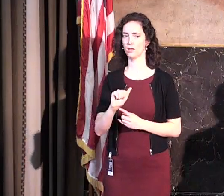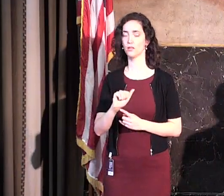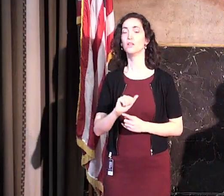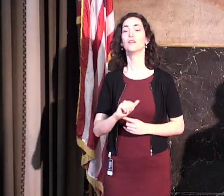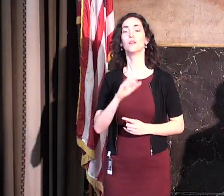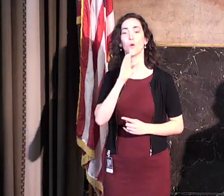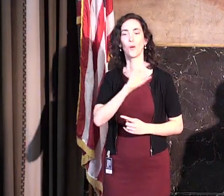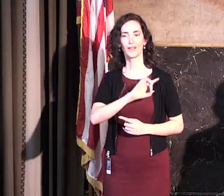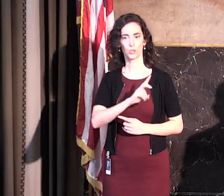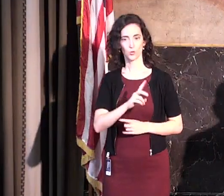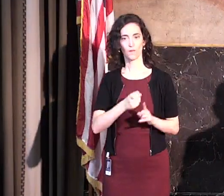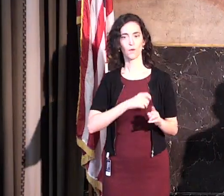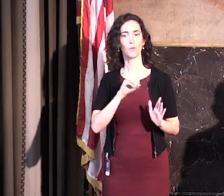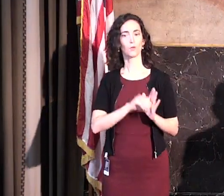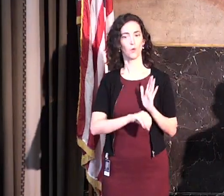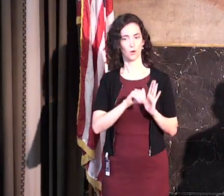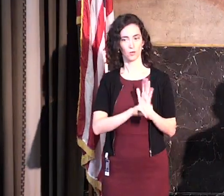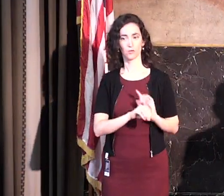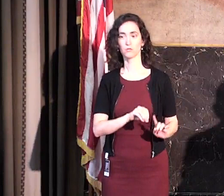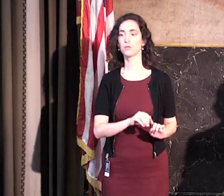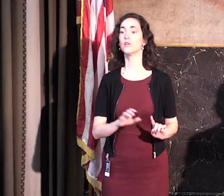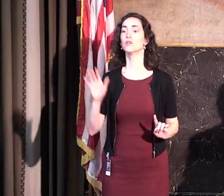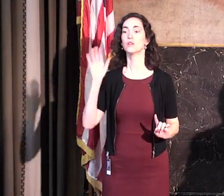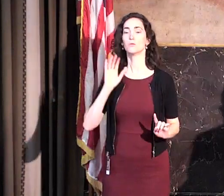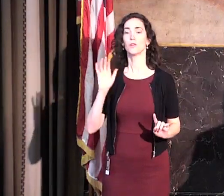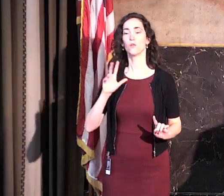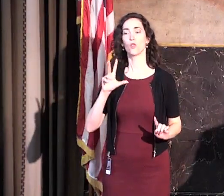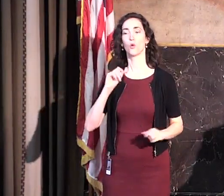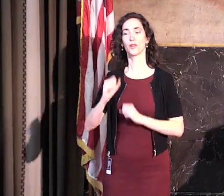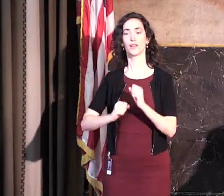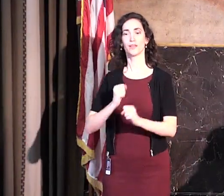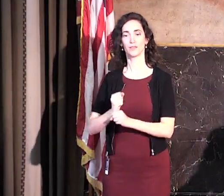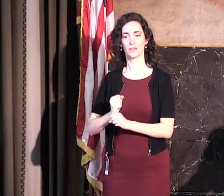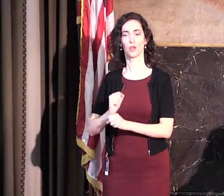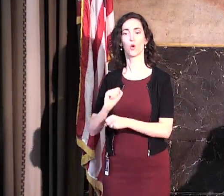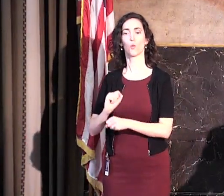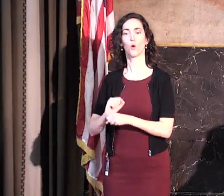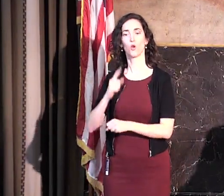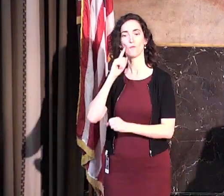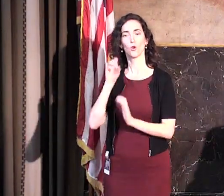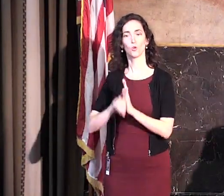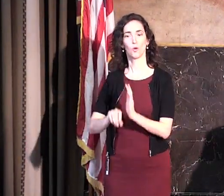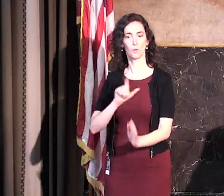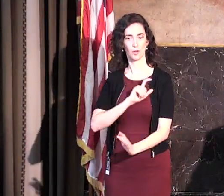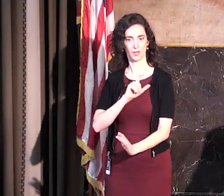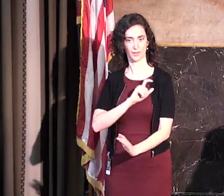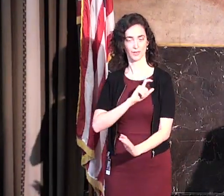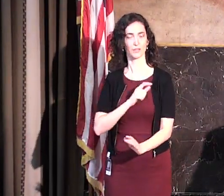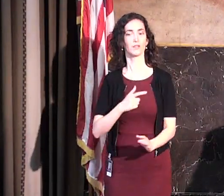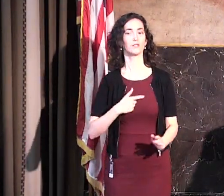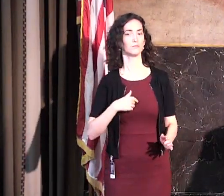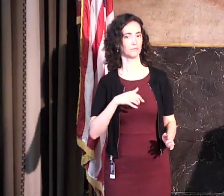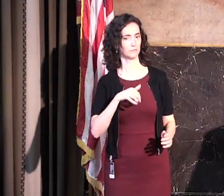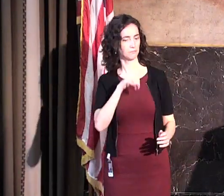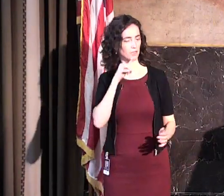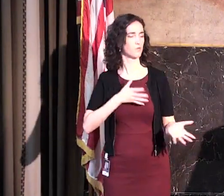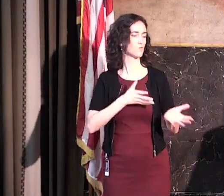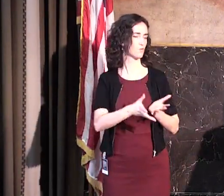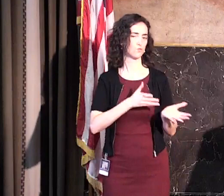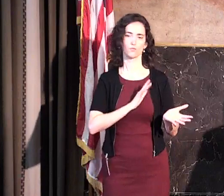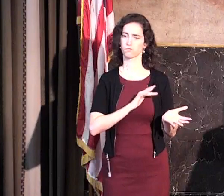from New Orleans who was a 30-year veteran of the New Orleans Police Department. And I had a great conversation with